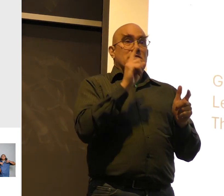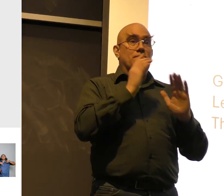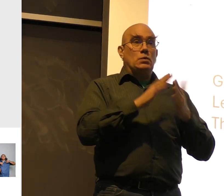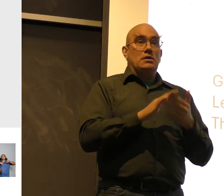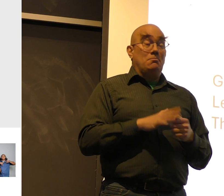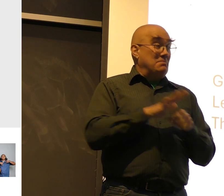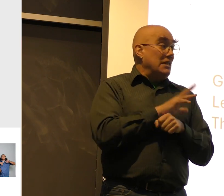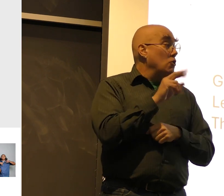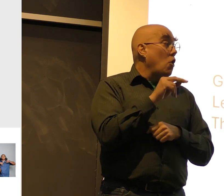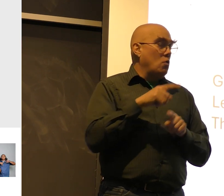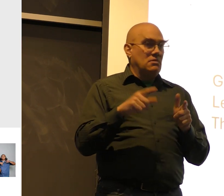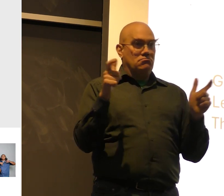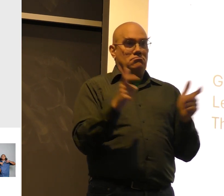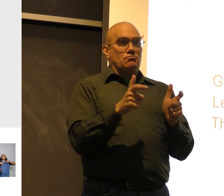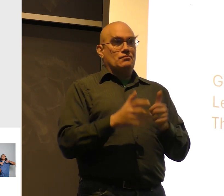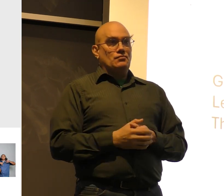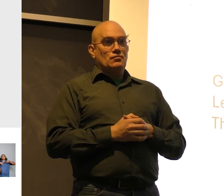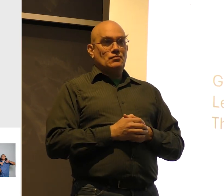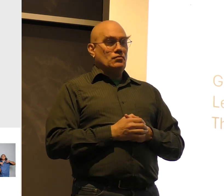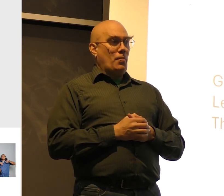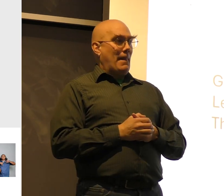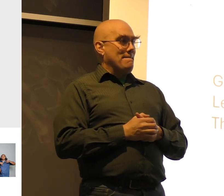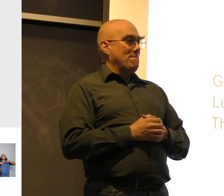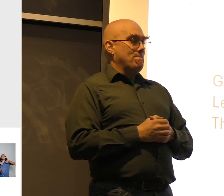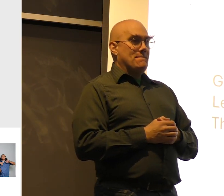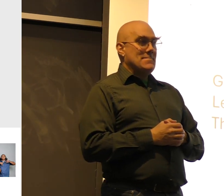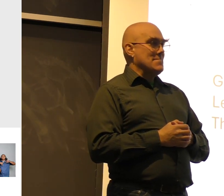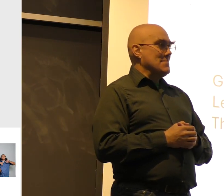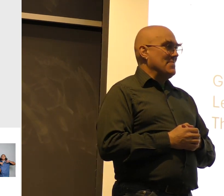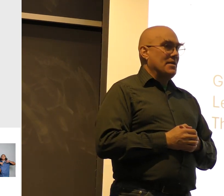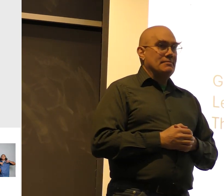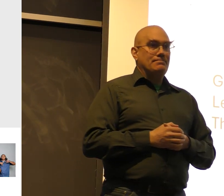in terms of the deaf community waning, not completely, but definitely contracting.